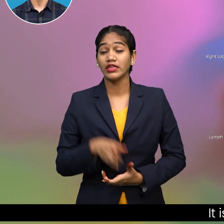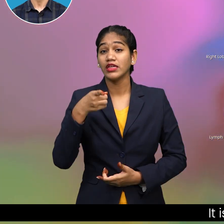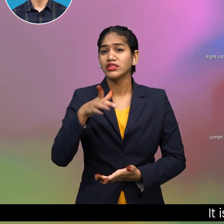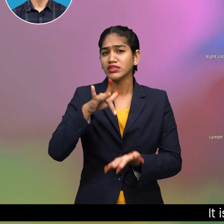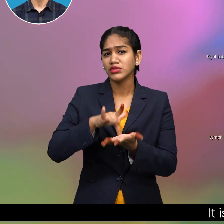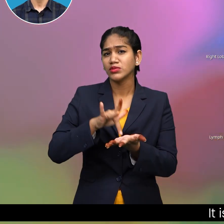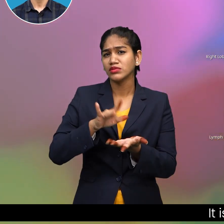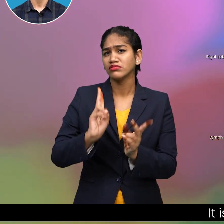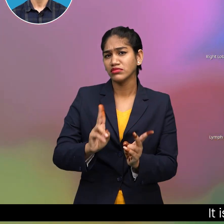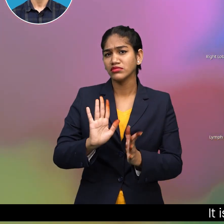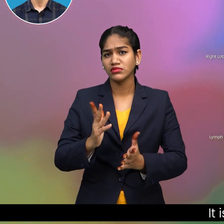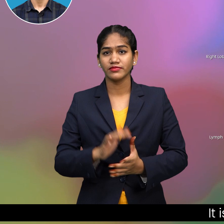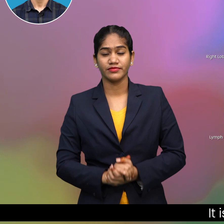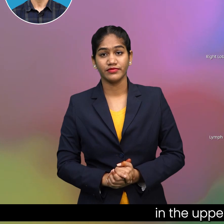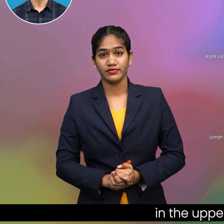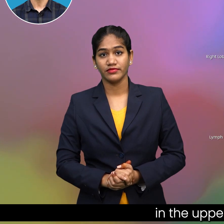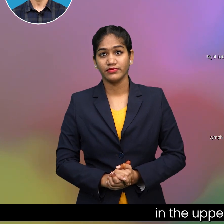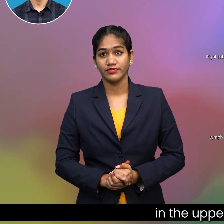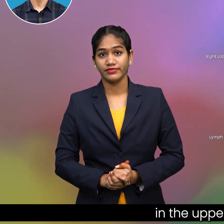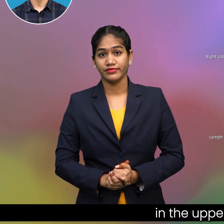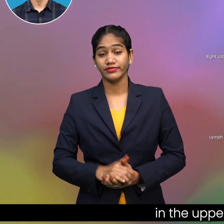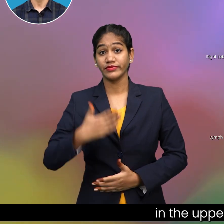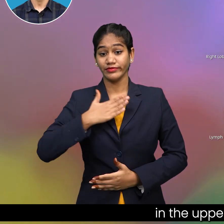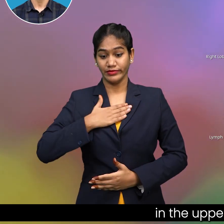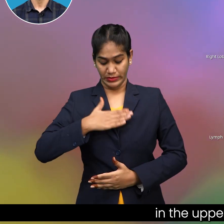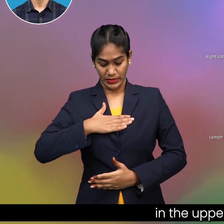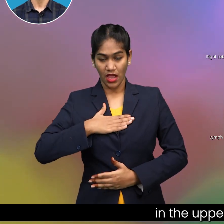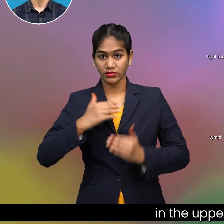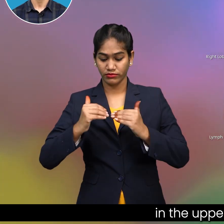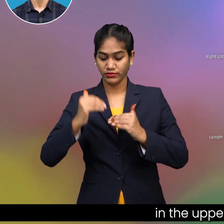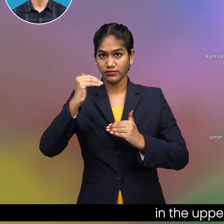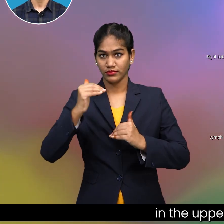It is located in the upper part of chest,